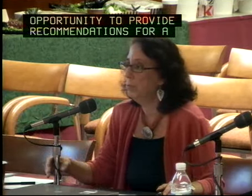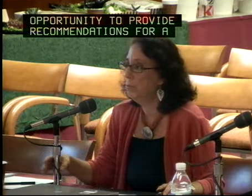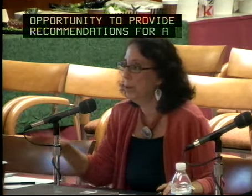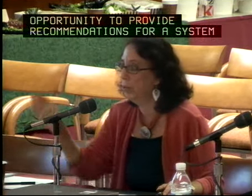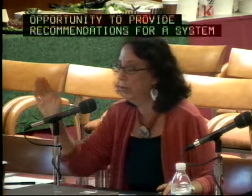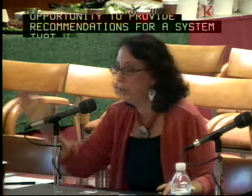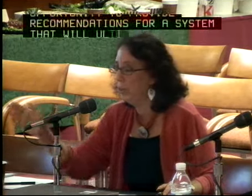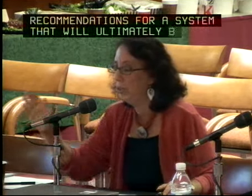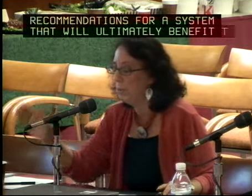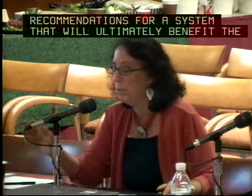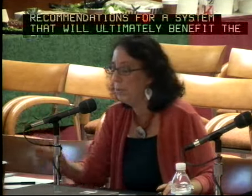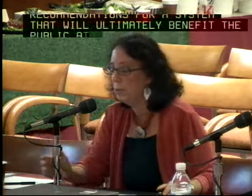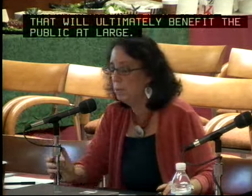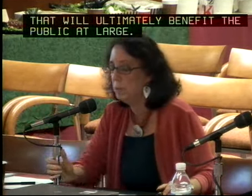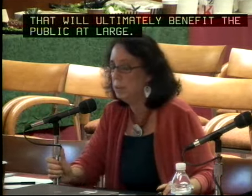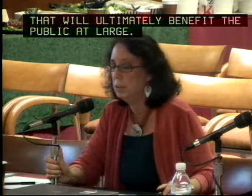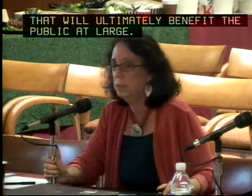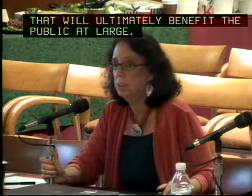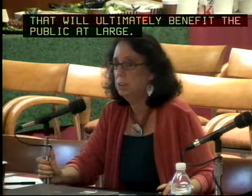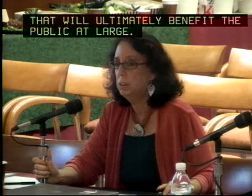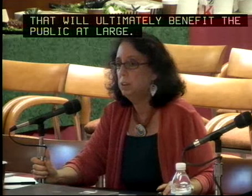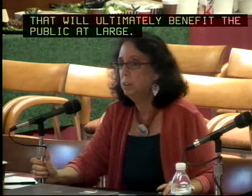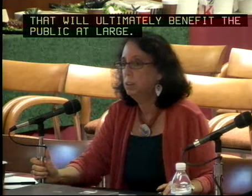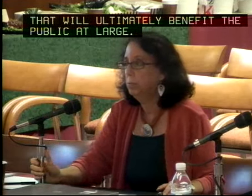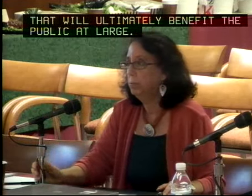But your focus is people with disabilities.